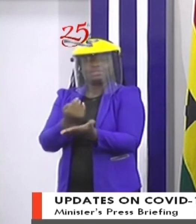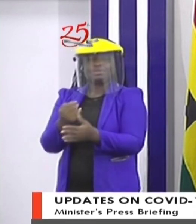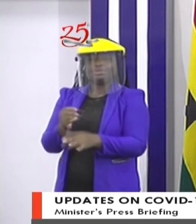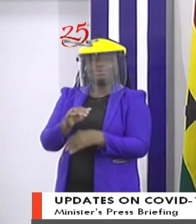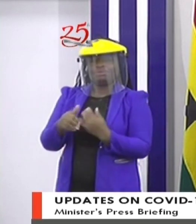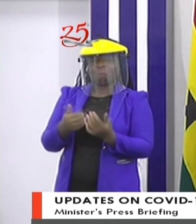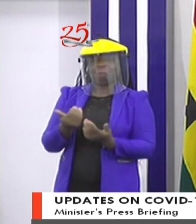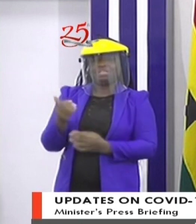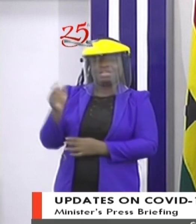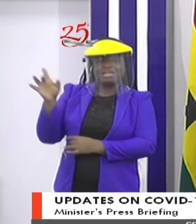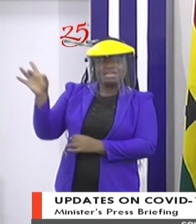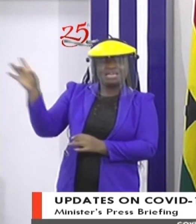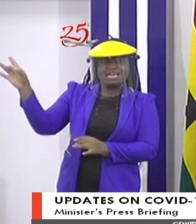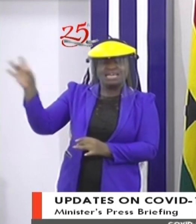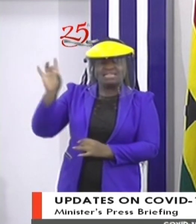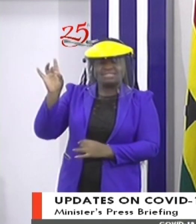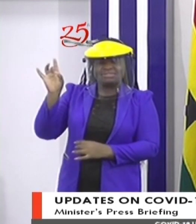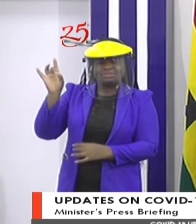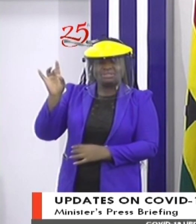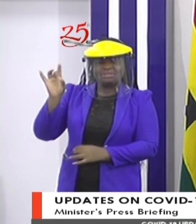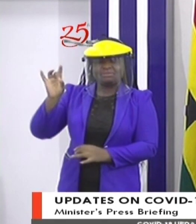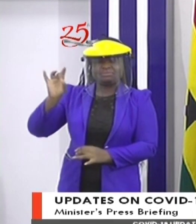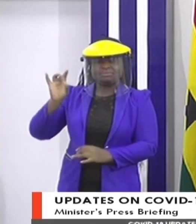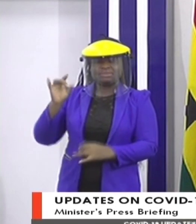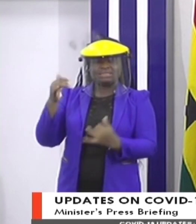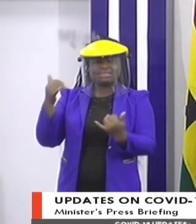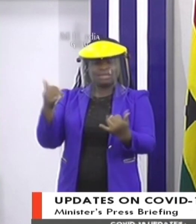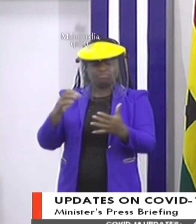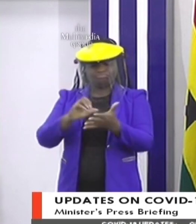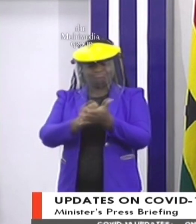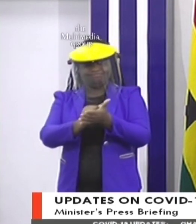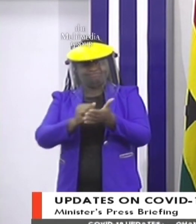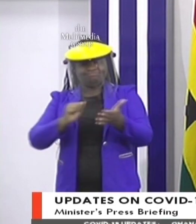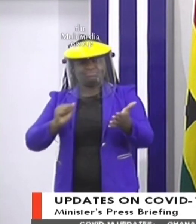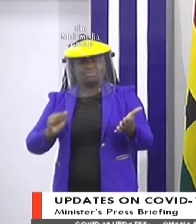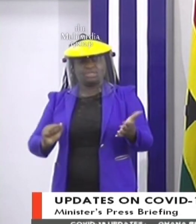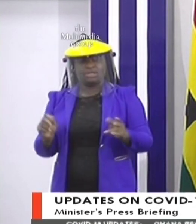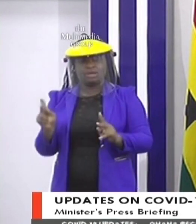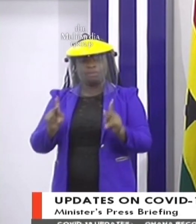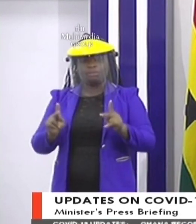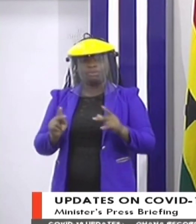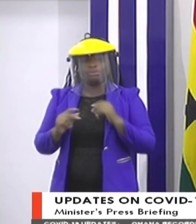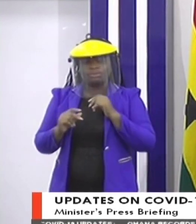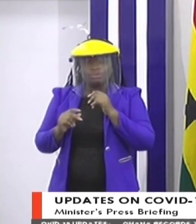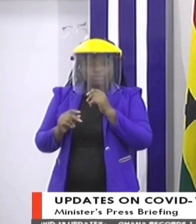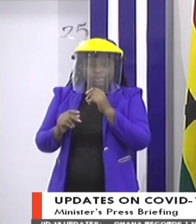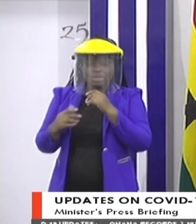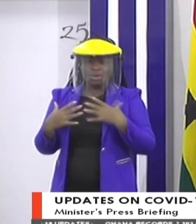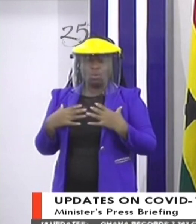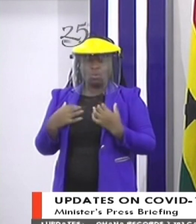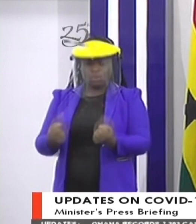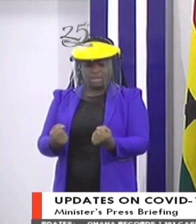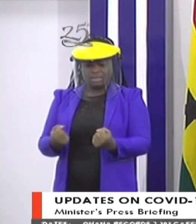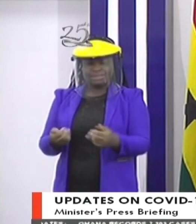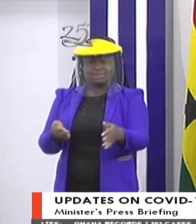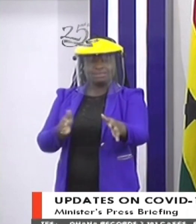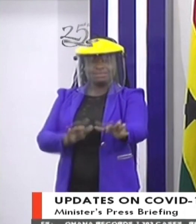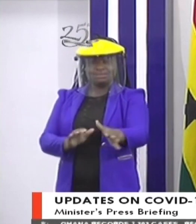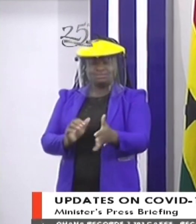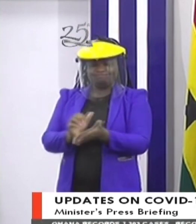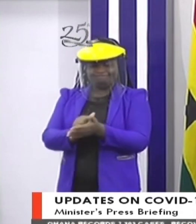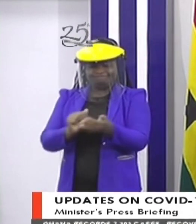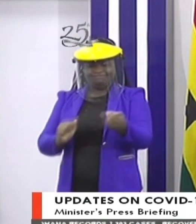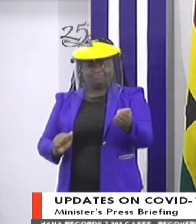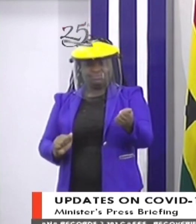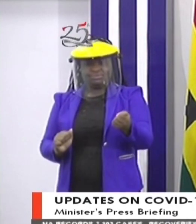4,857. The active cases, you subtract the recovered and the deaths from the